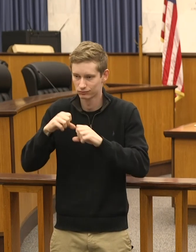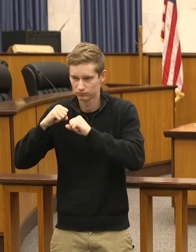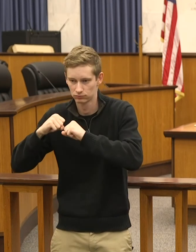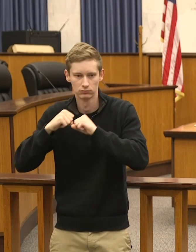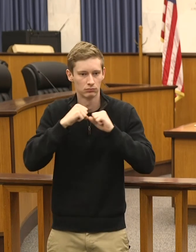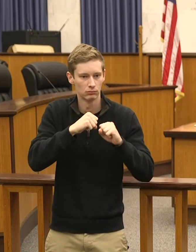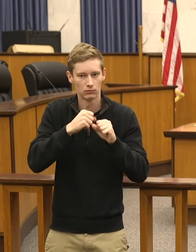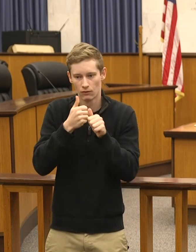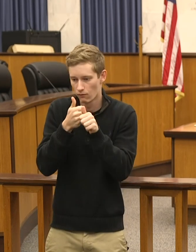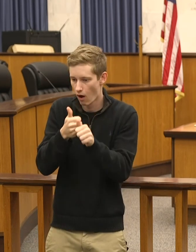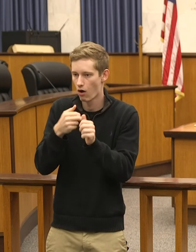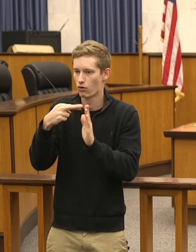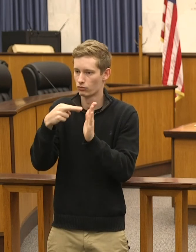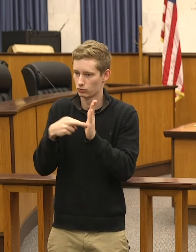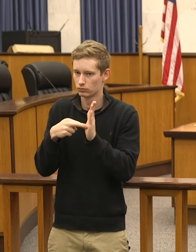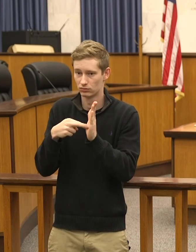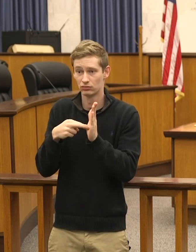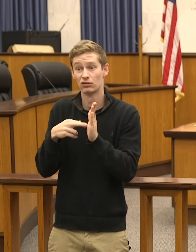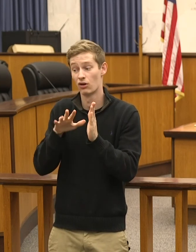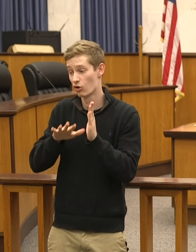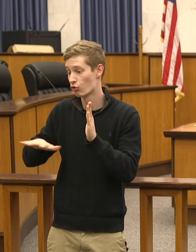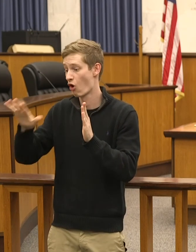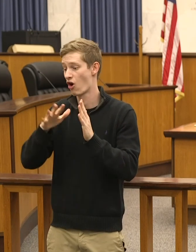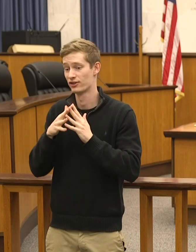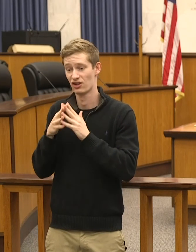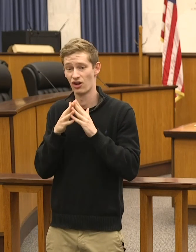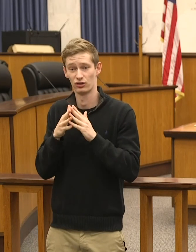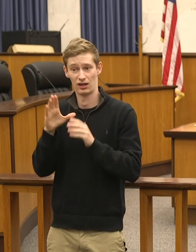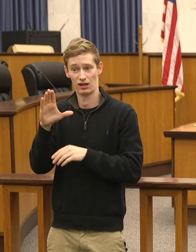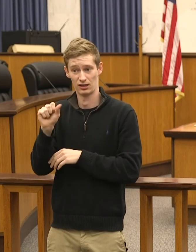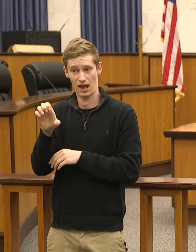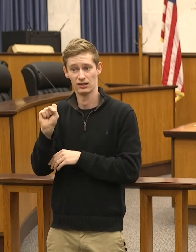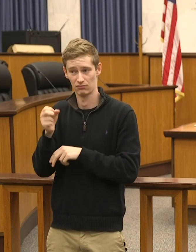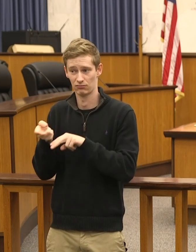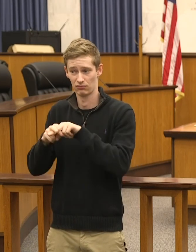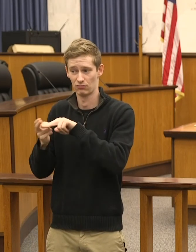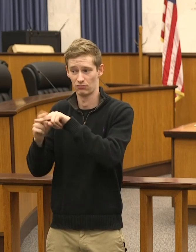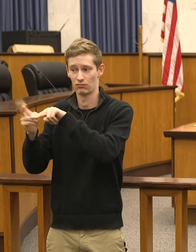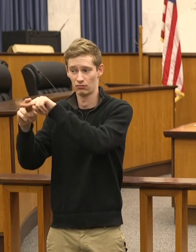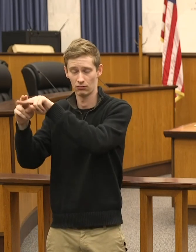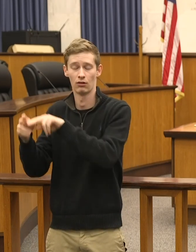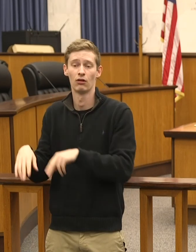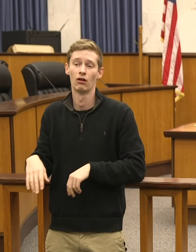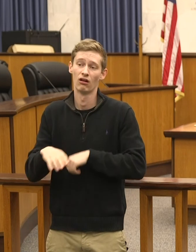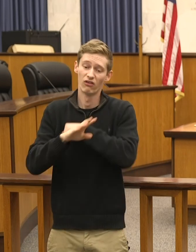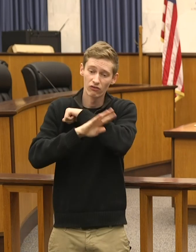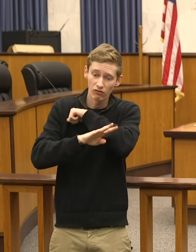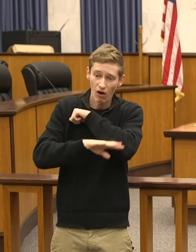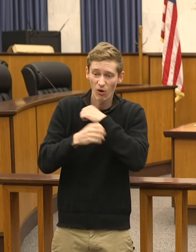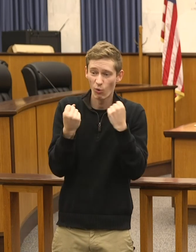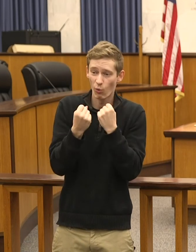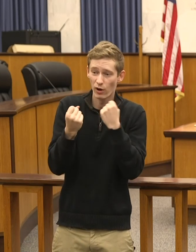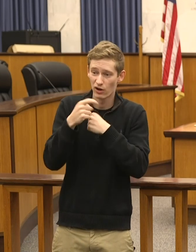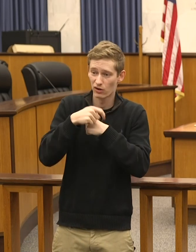cases across the country continue to rise, as the fall and winter are upon